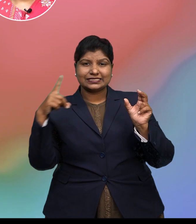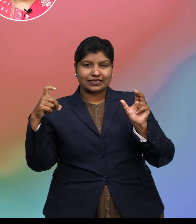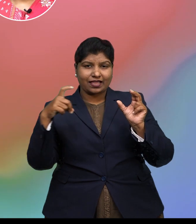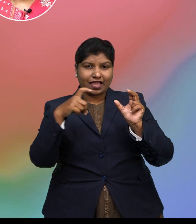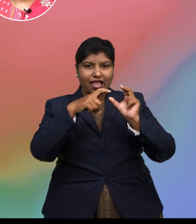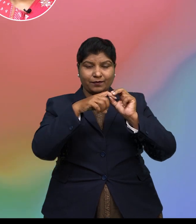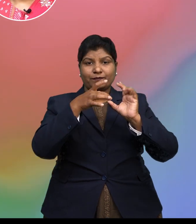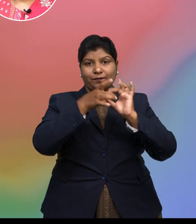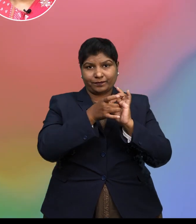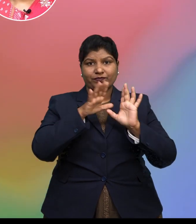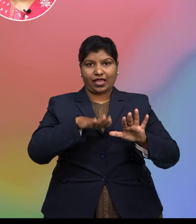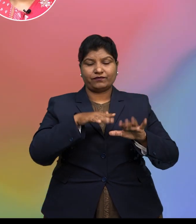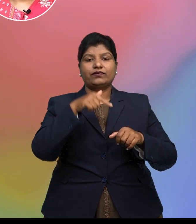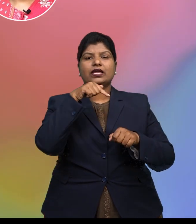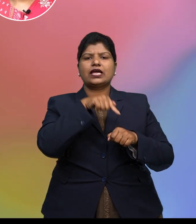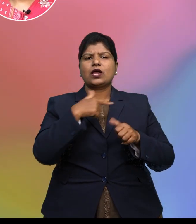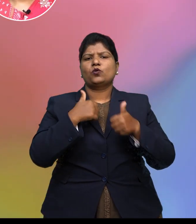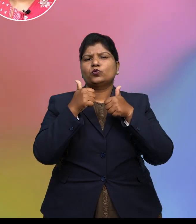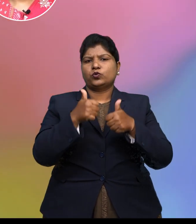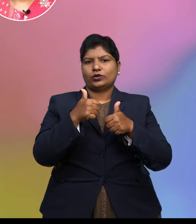is well adapted